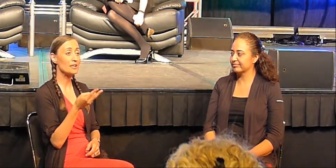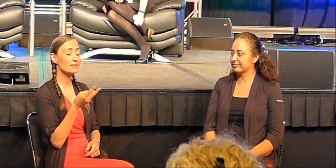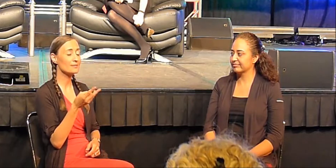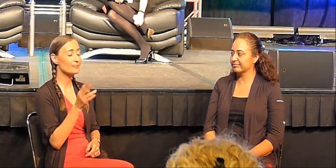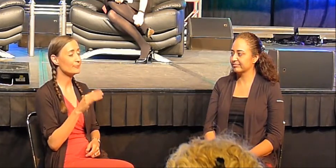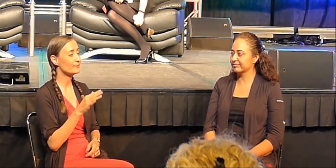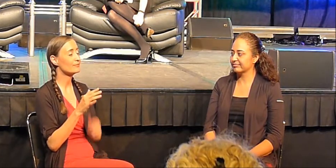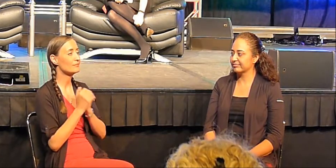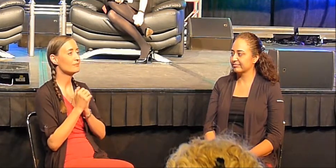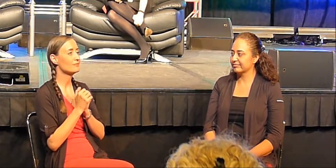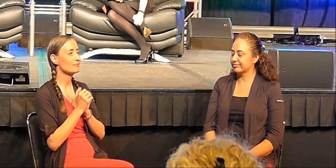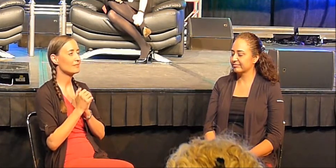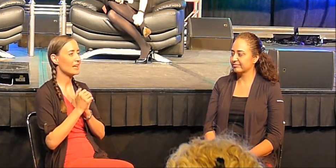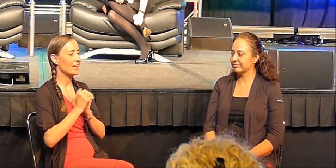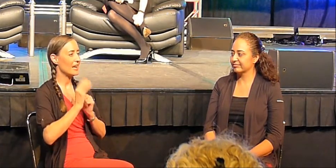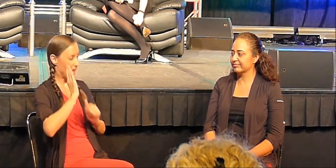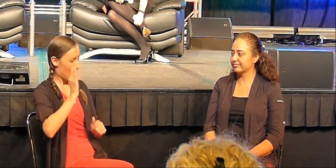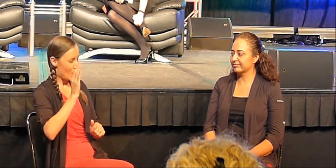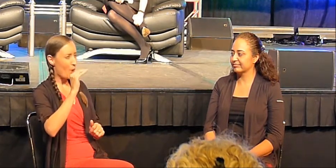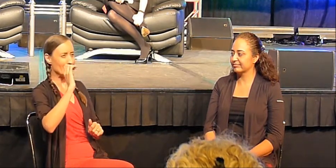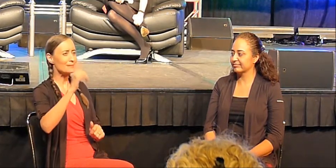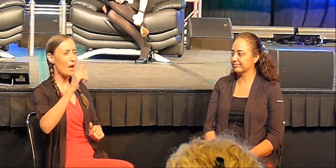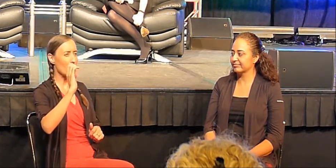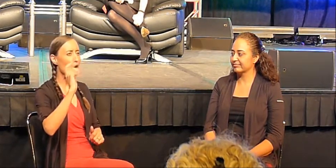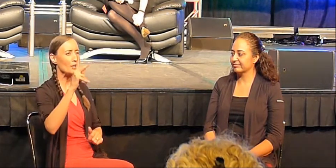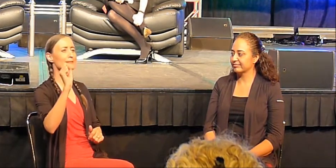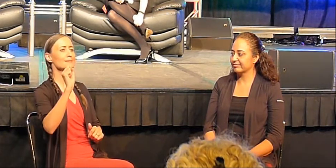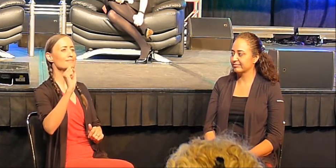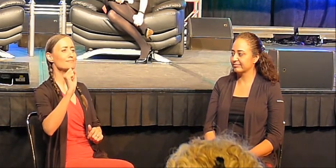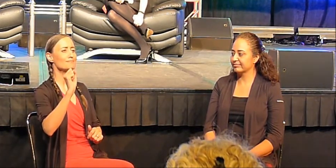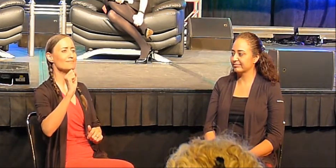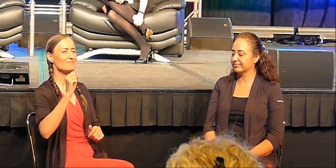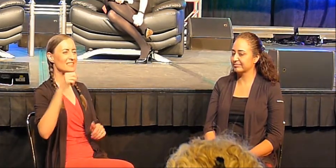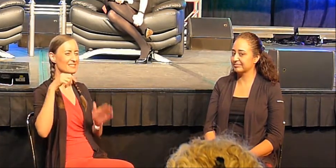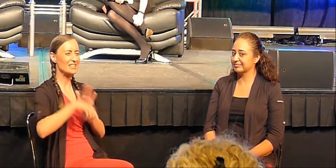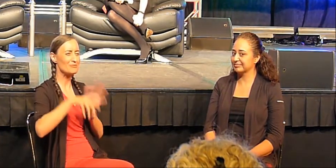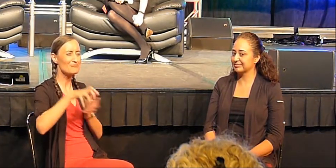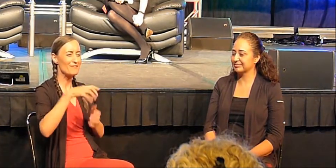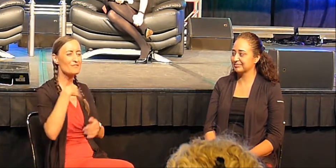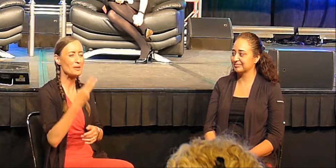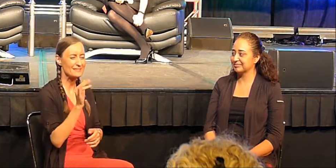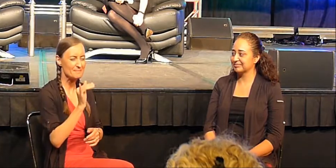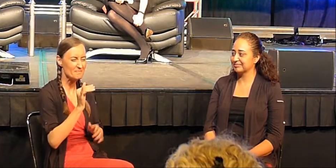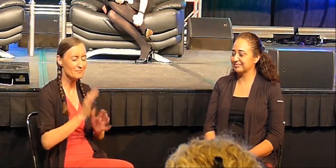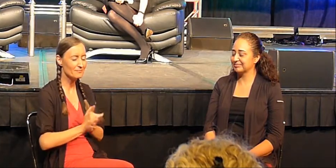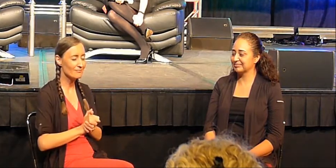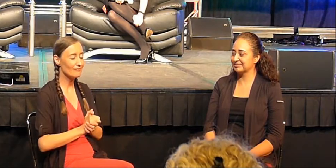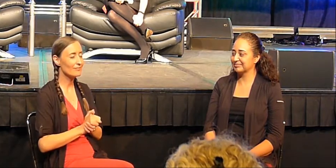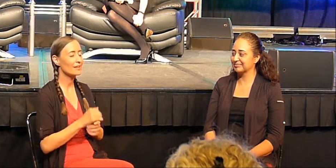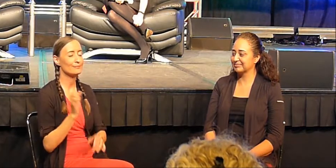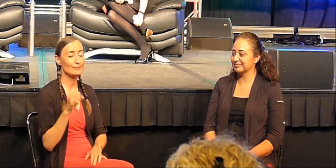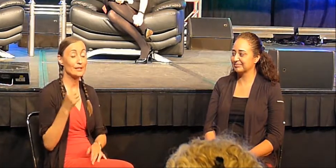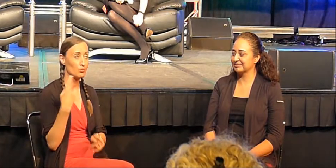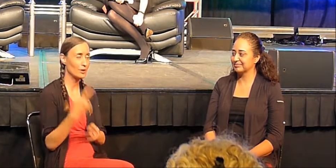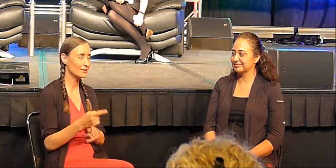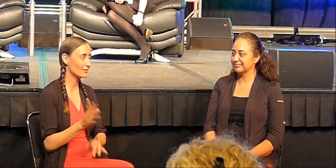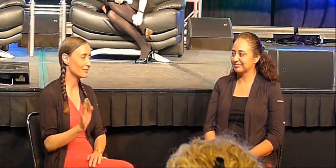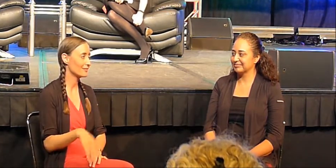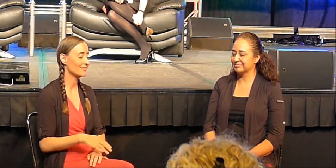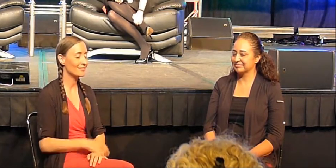end go, "Hello, it's Mel Brooks." And you know what I said? I said, "Yeah, right."